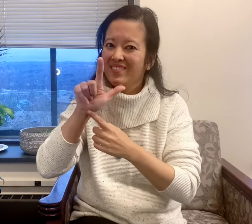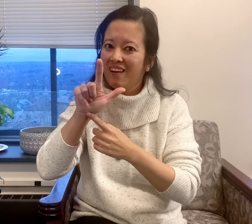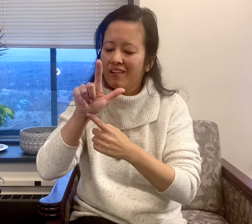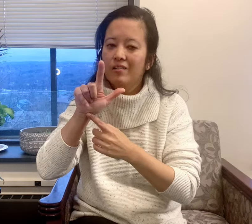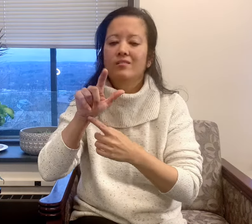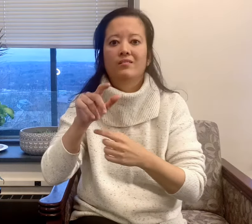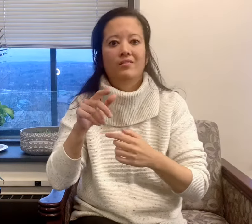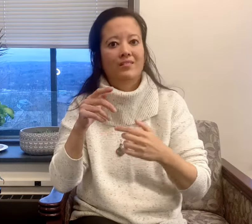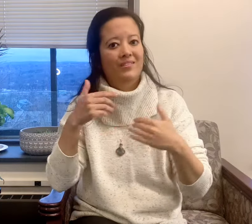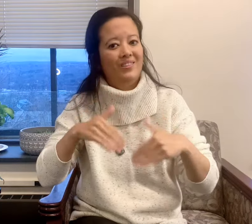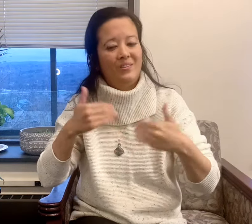in American Sign Language.